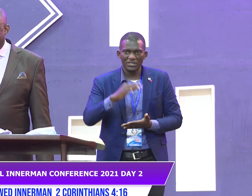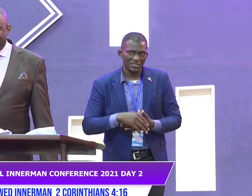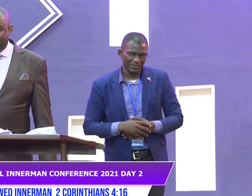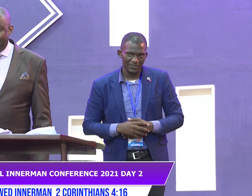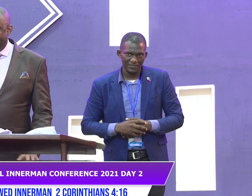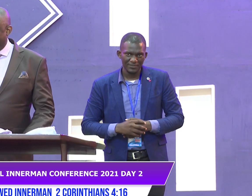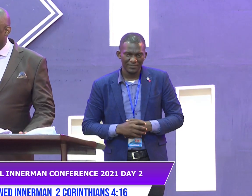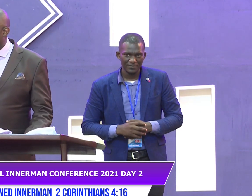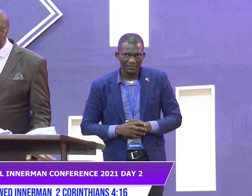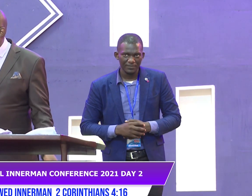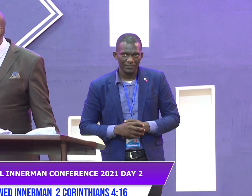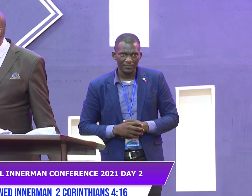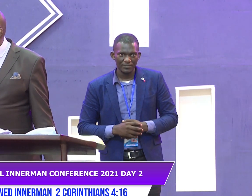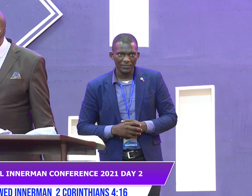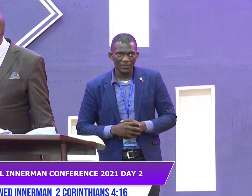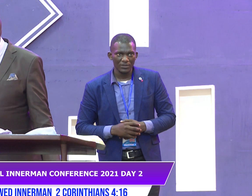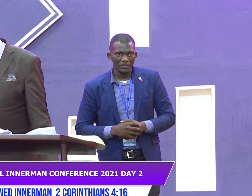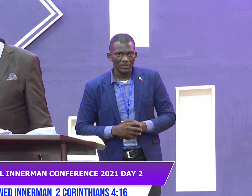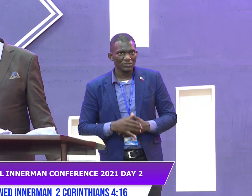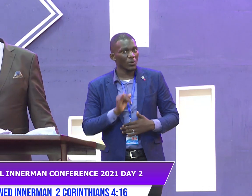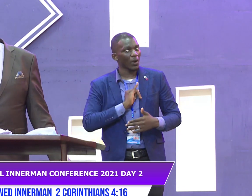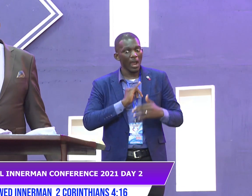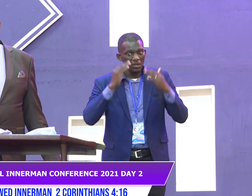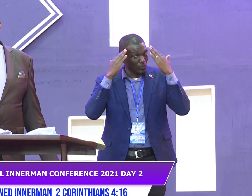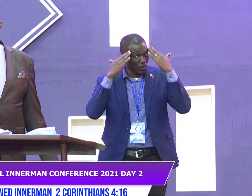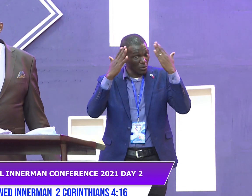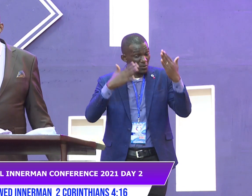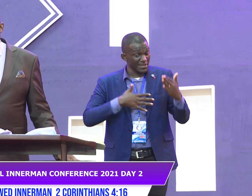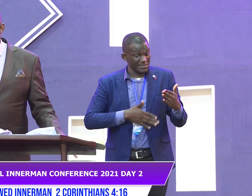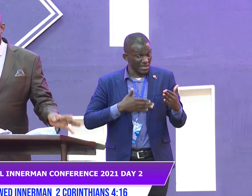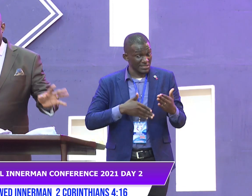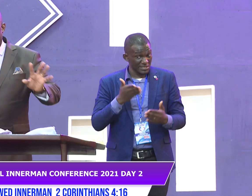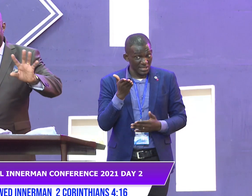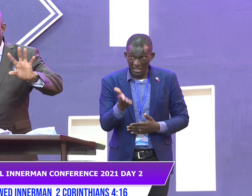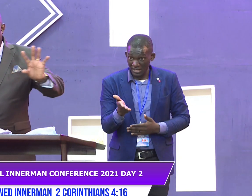don't know the chemistry in there. What